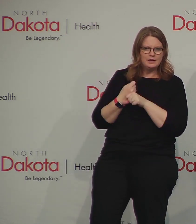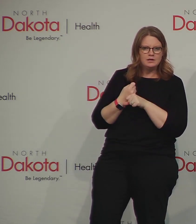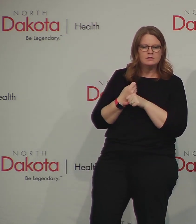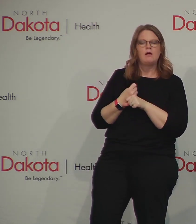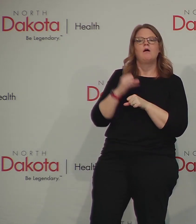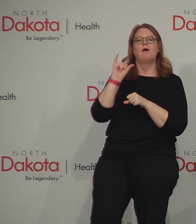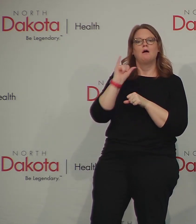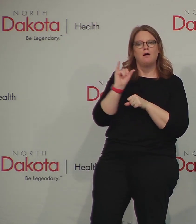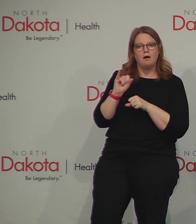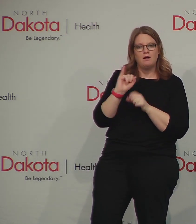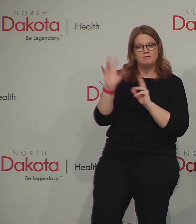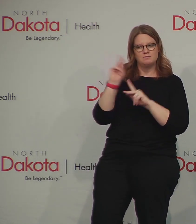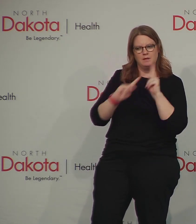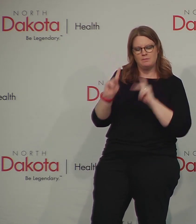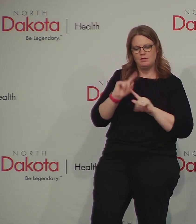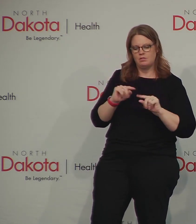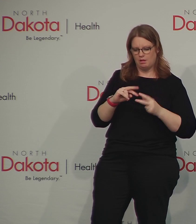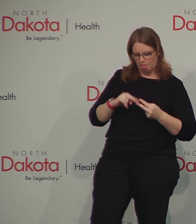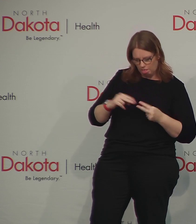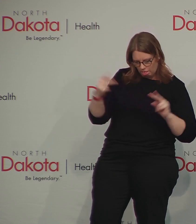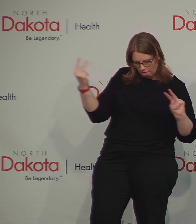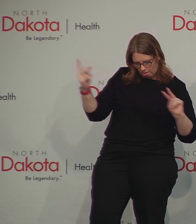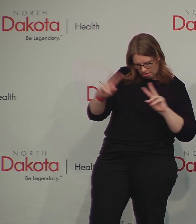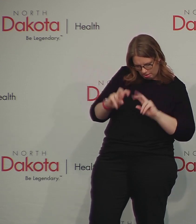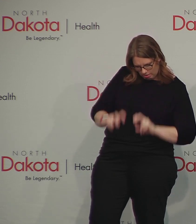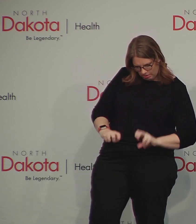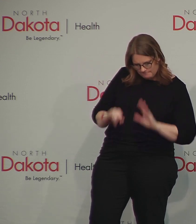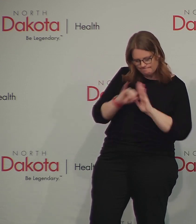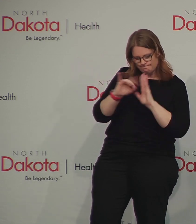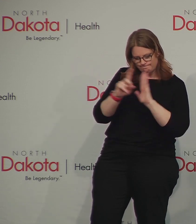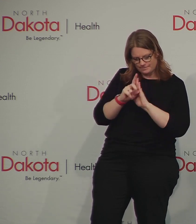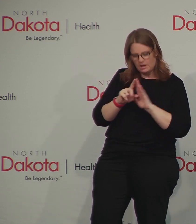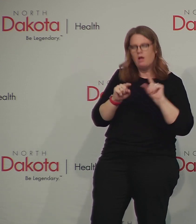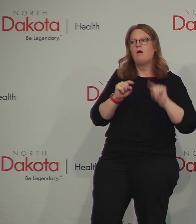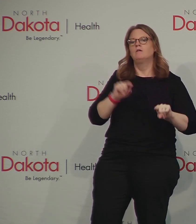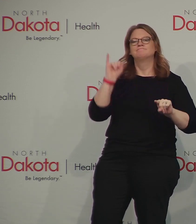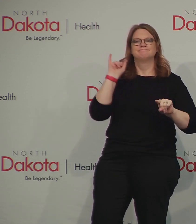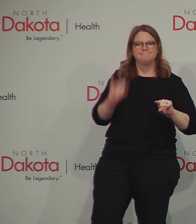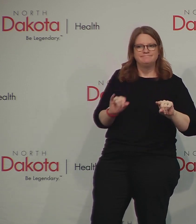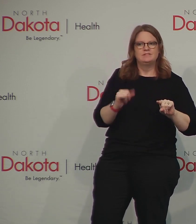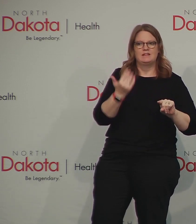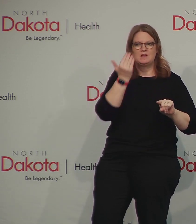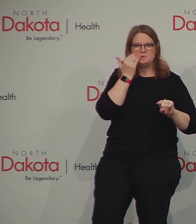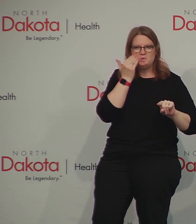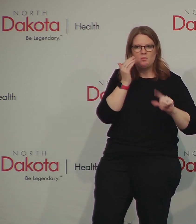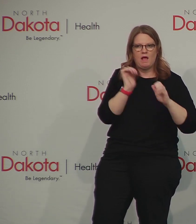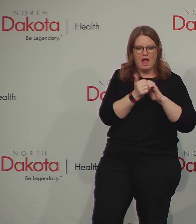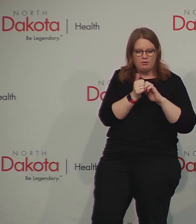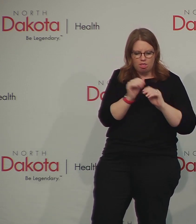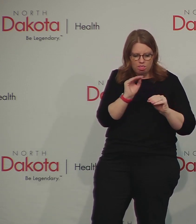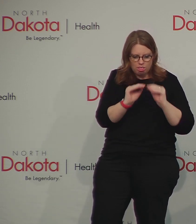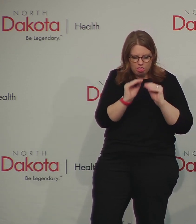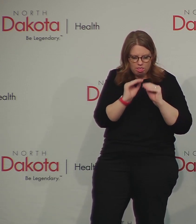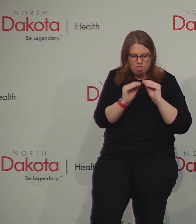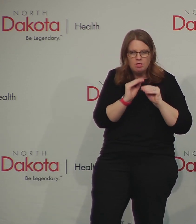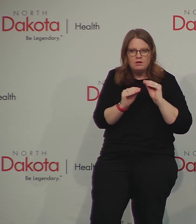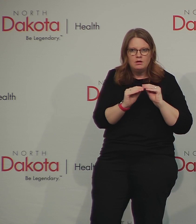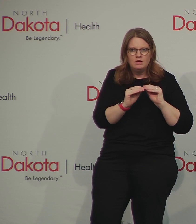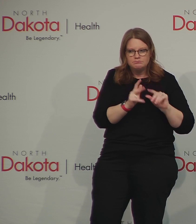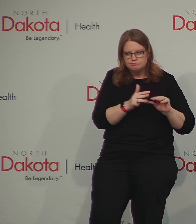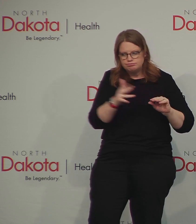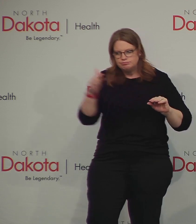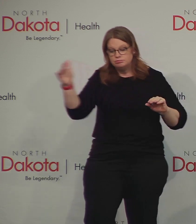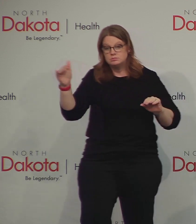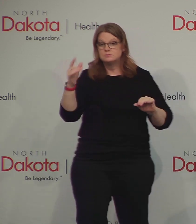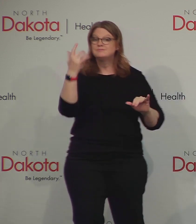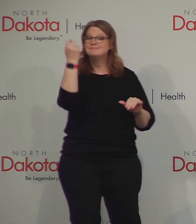to very quickly come up with an effective target which to build the vaccine. And then there was no corners cut in terms